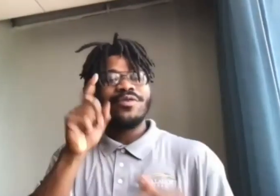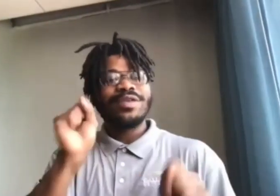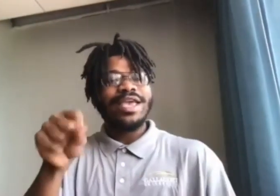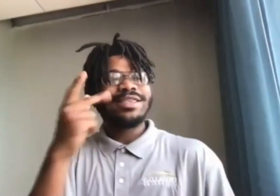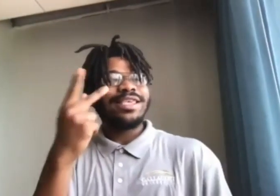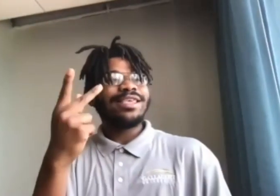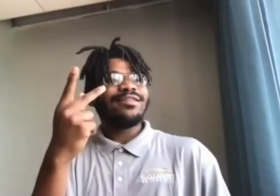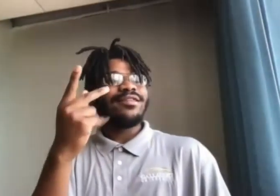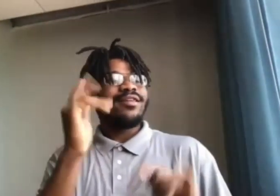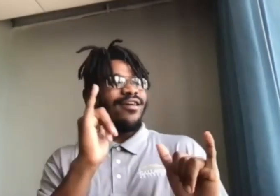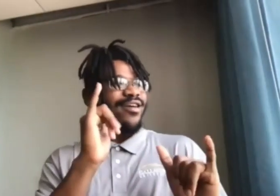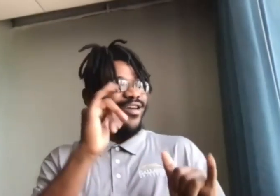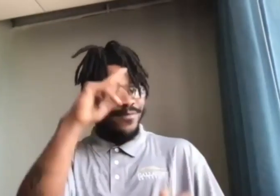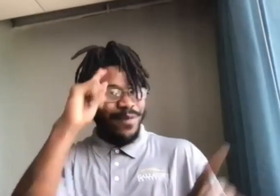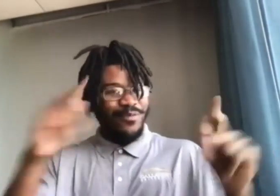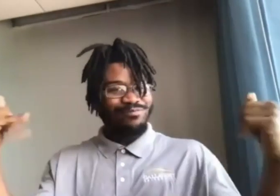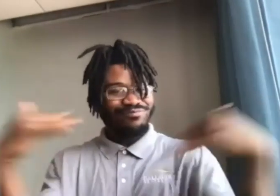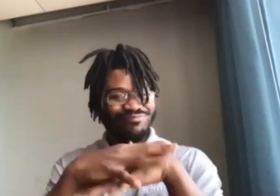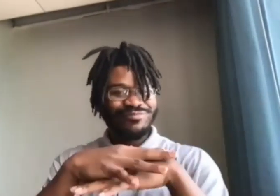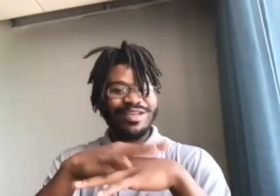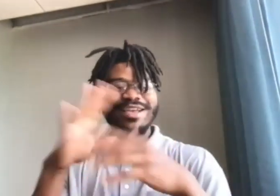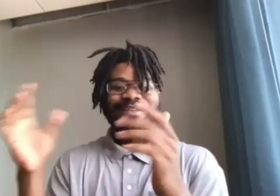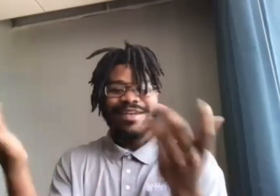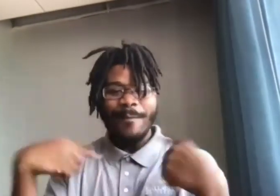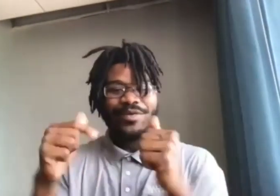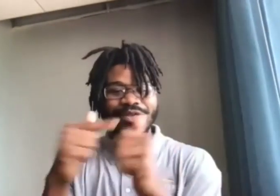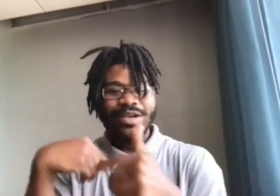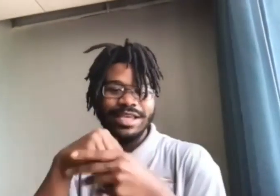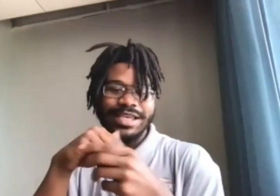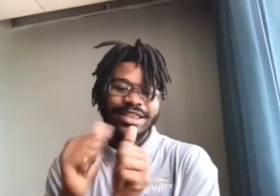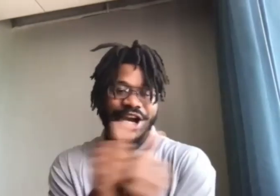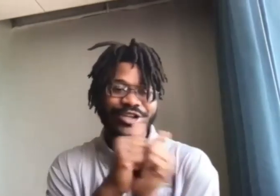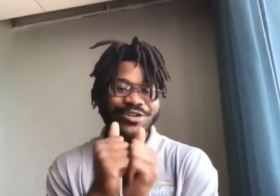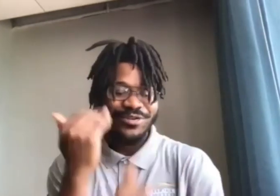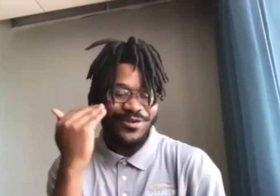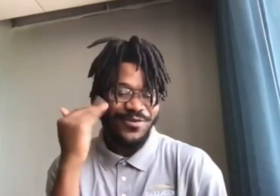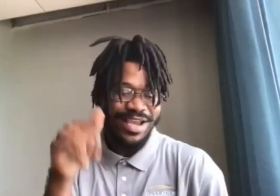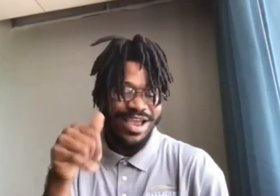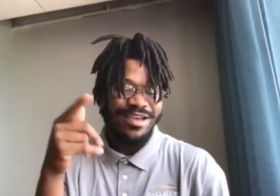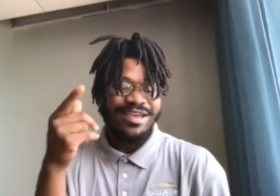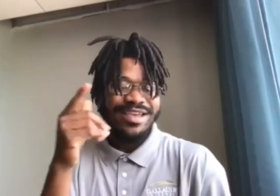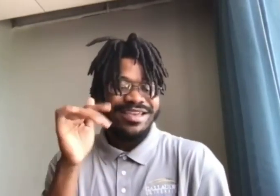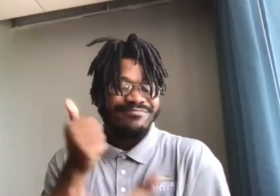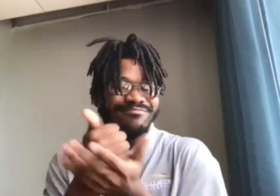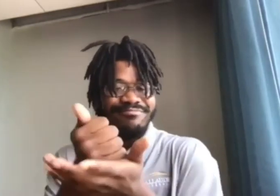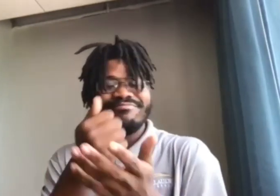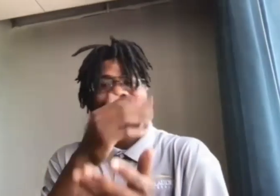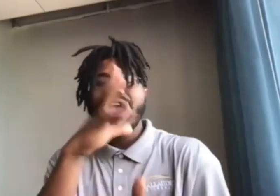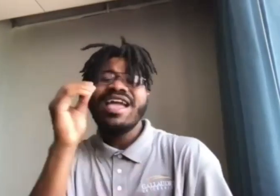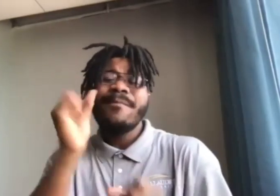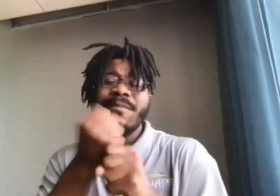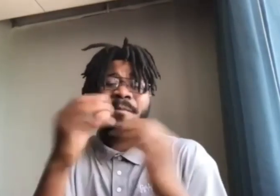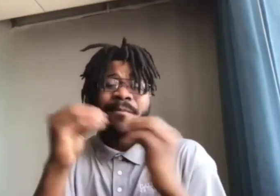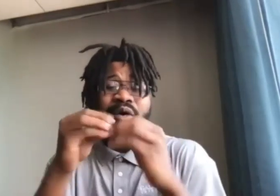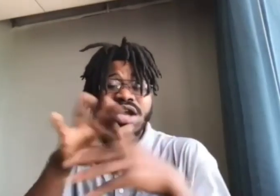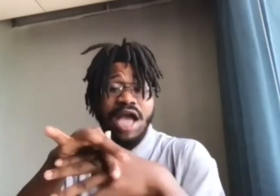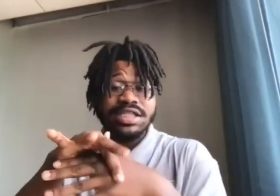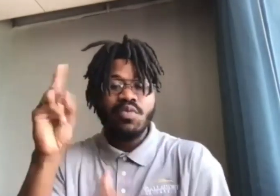Encouraging the students to take the lead, to be innovative and creative in the process, helping them to come together